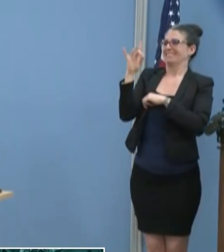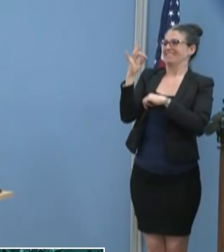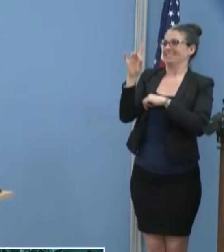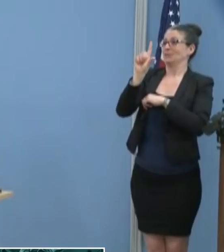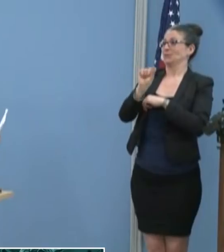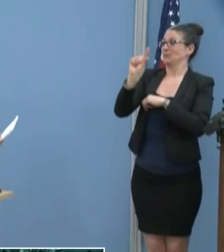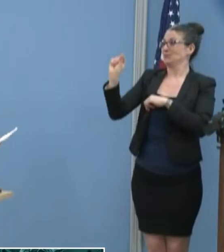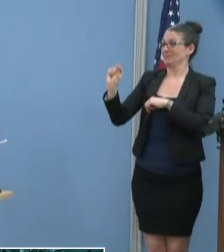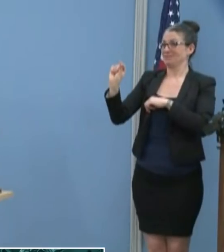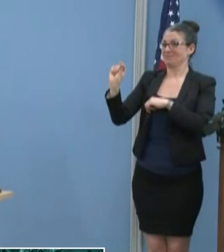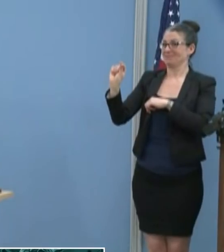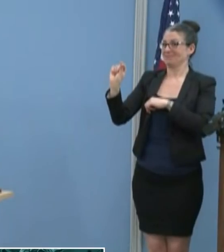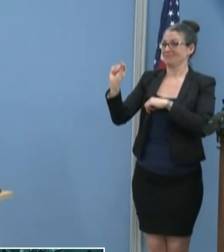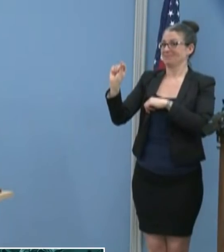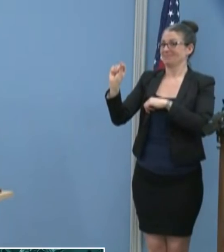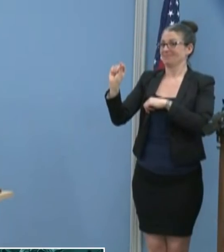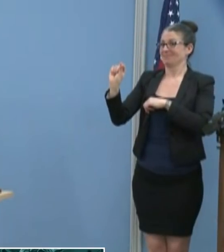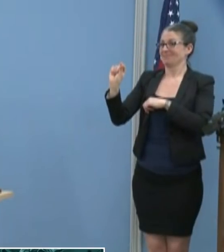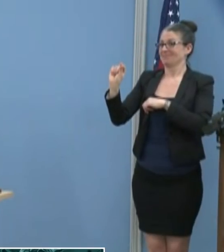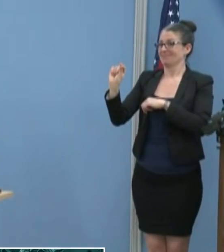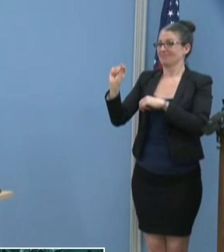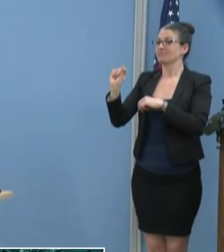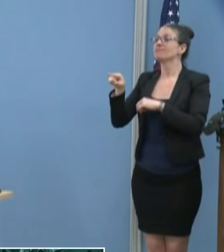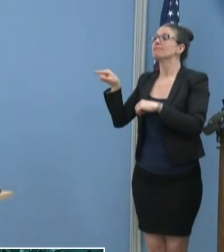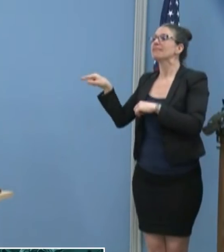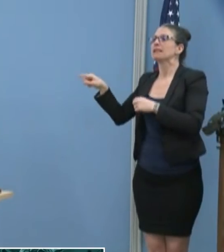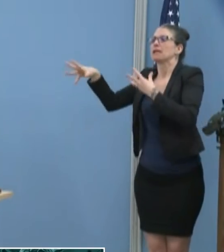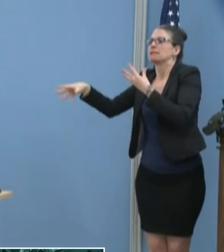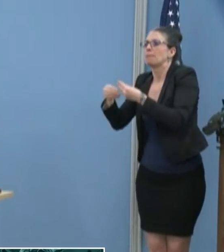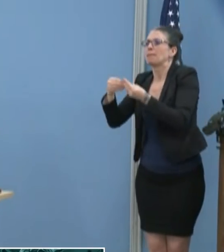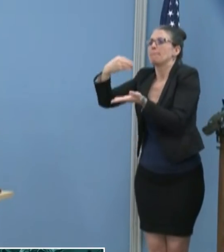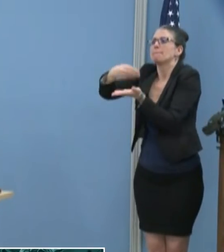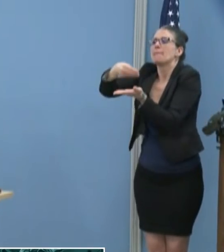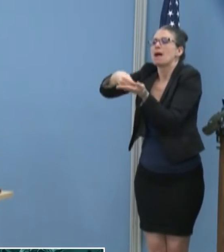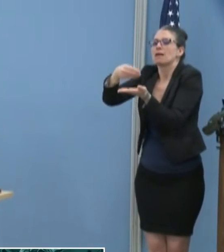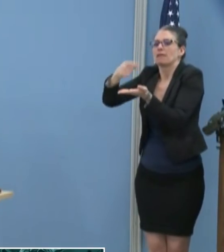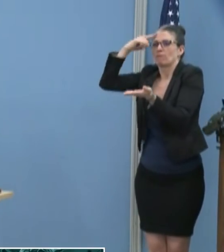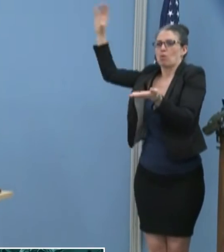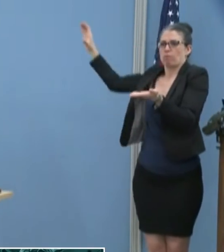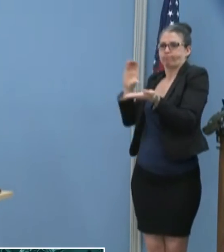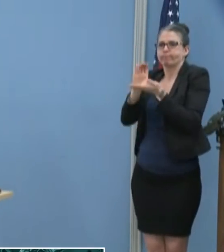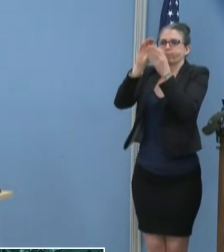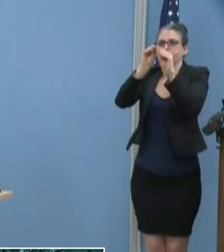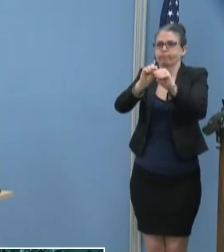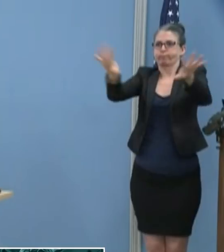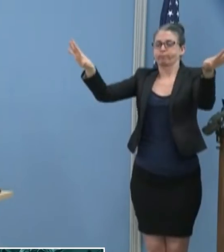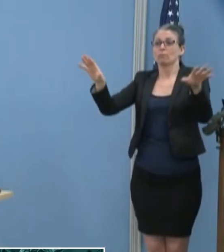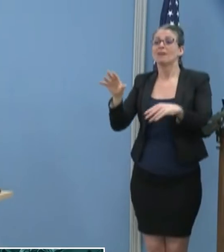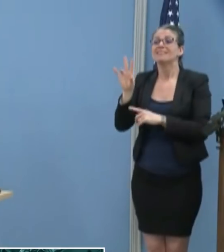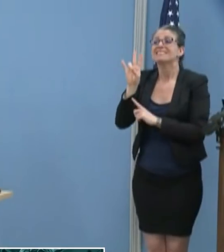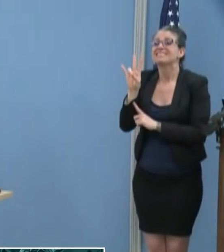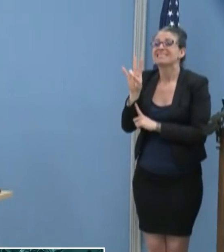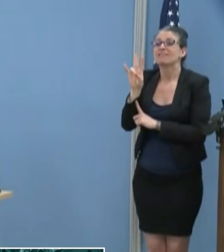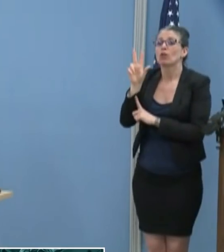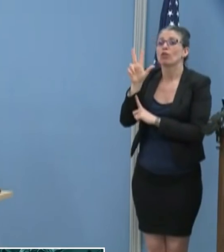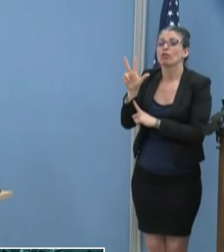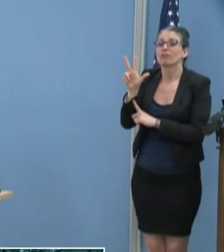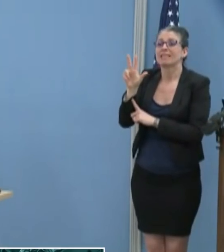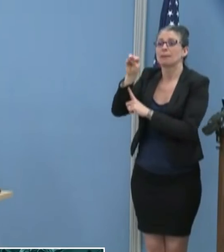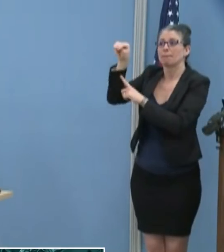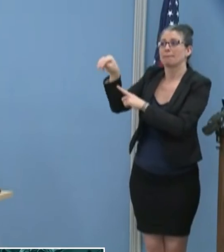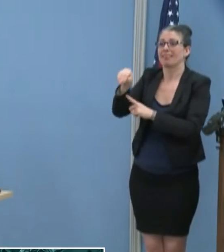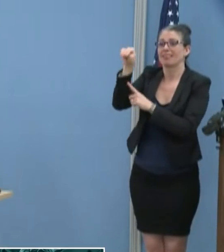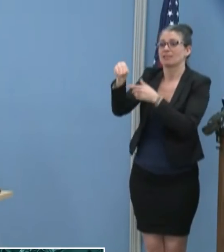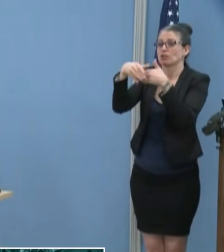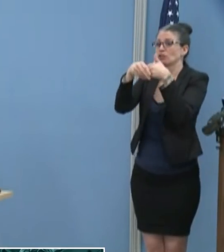This supplemental budget, as you know, provides $73 million for funding, especially focused